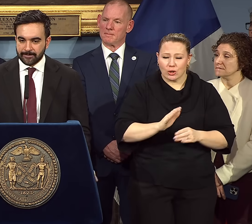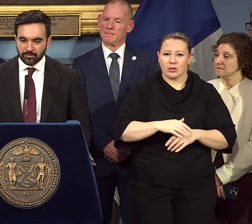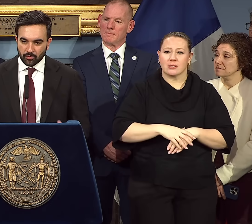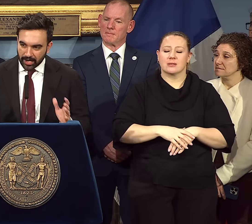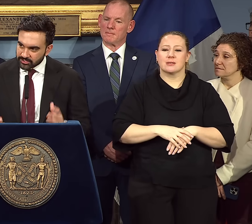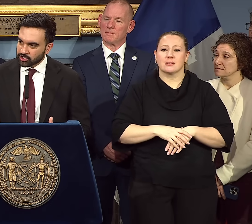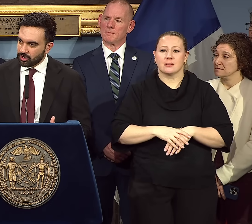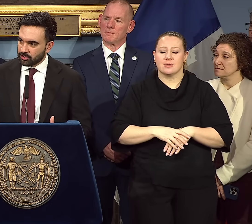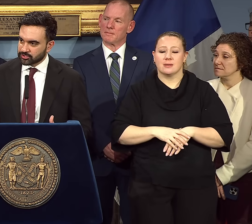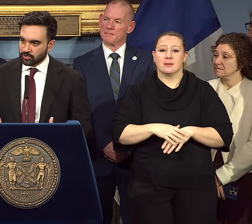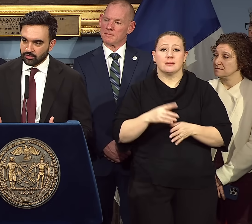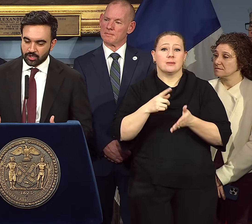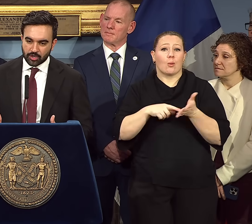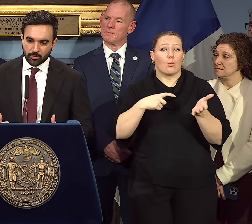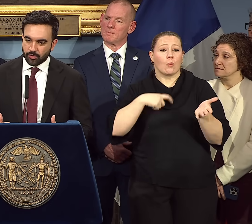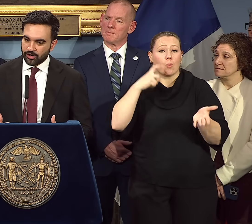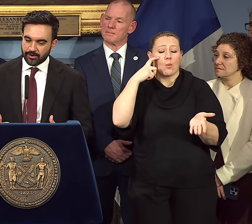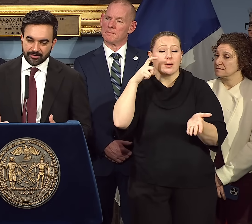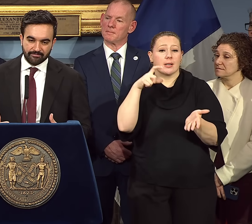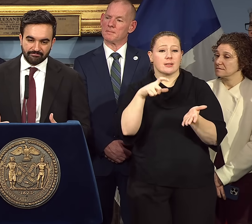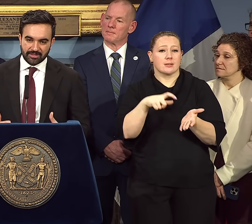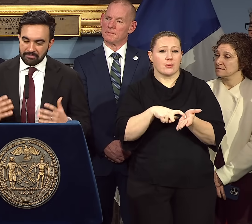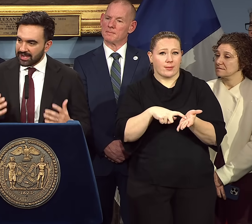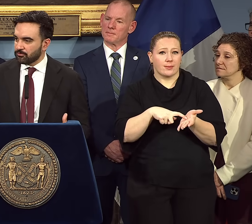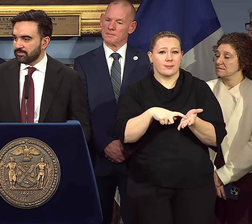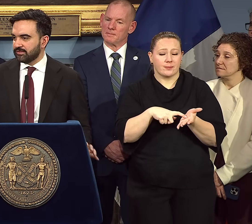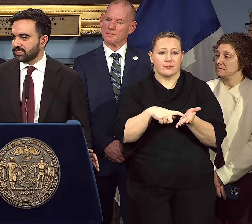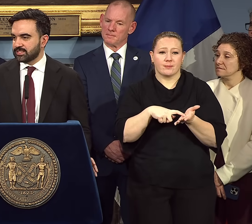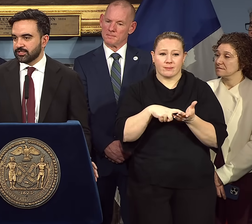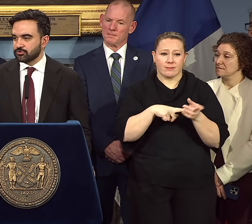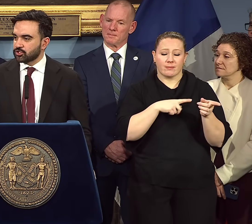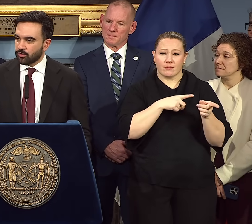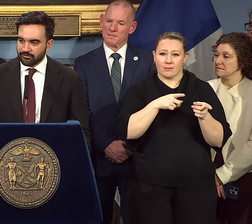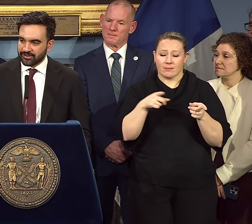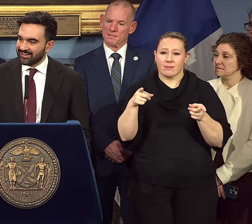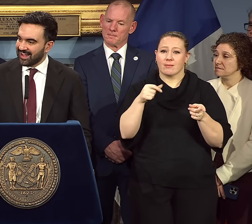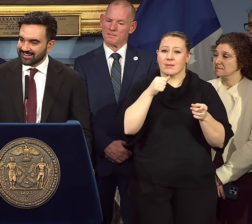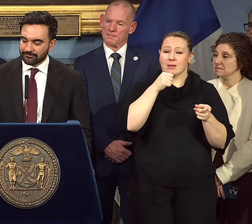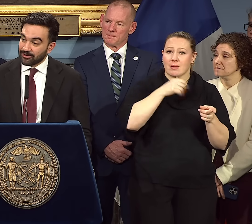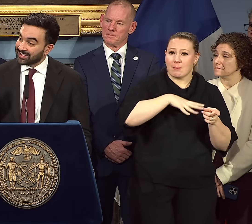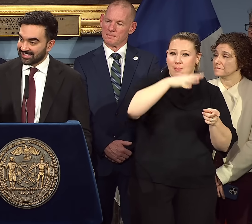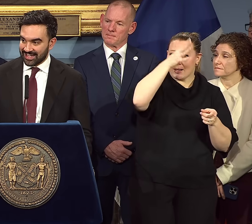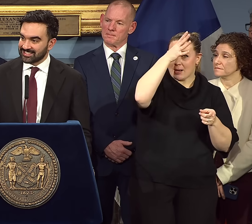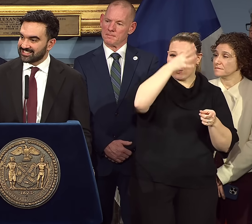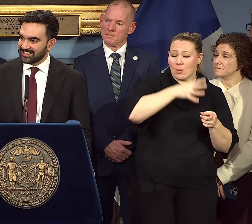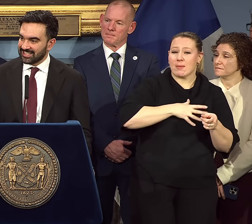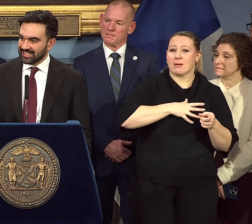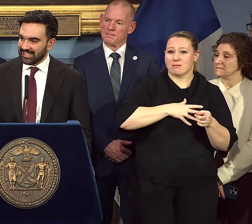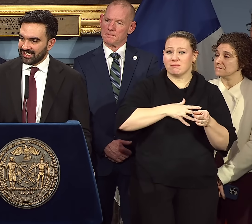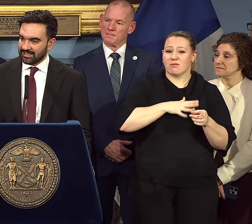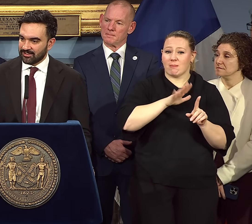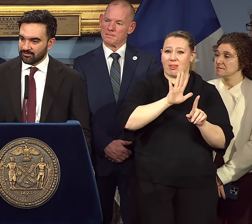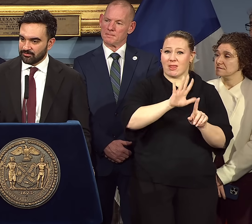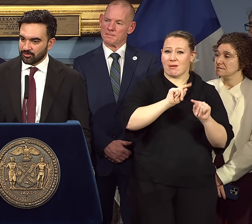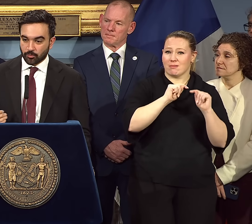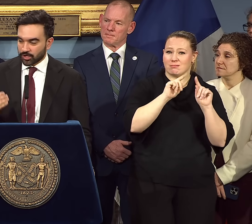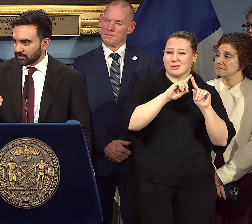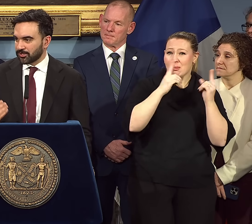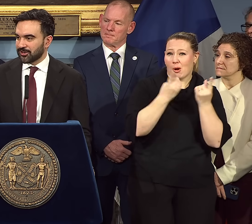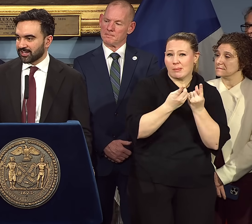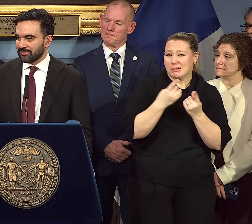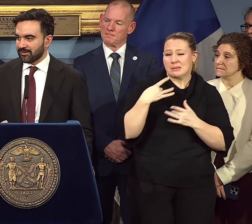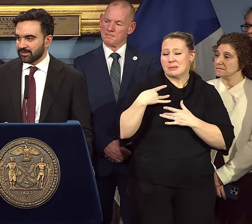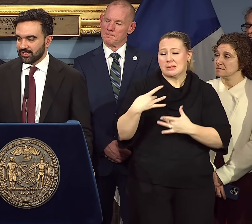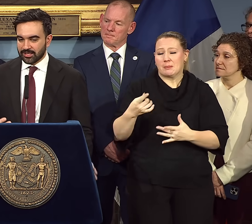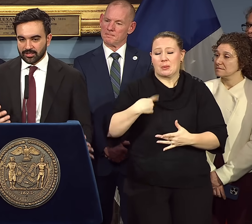change. What I saw also were the men and women of this city who so often are not recognized in the work